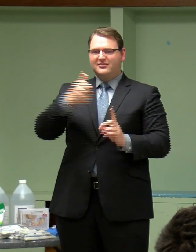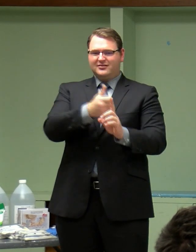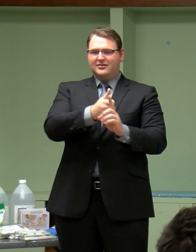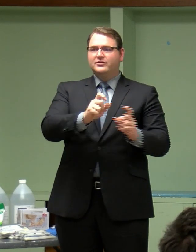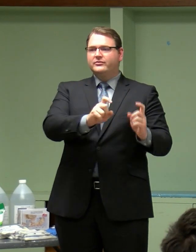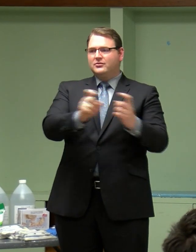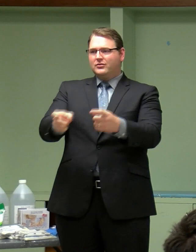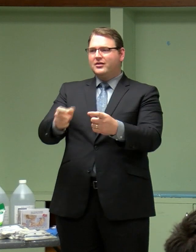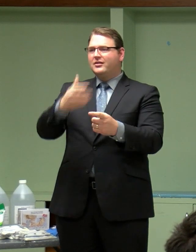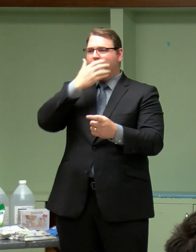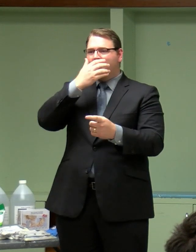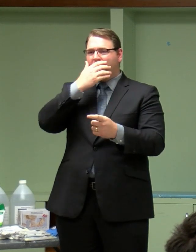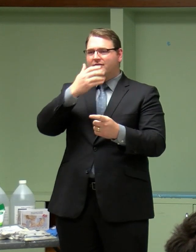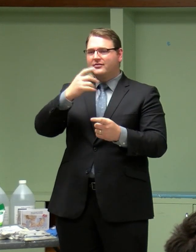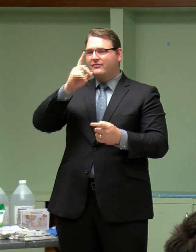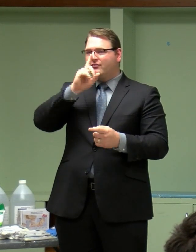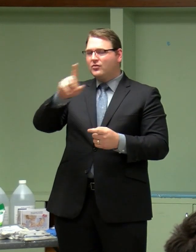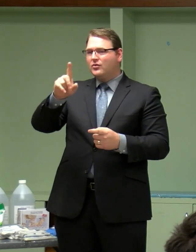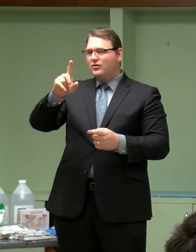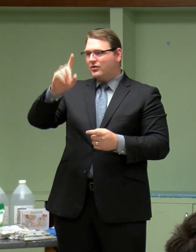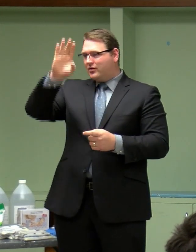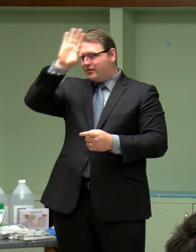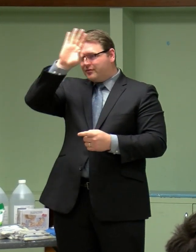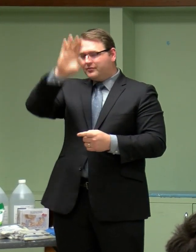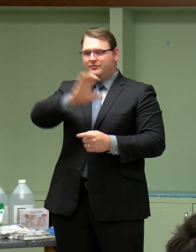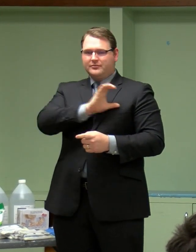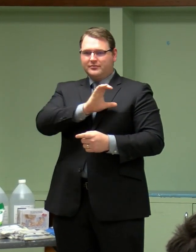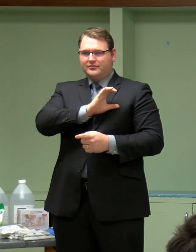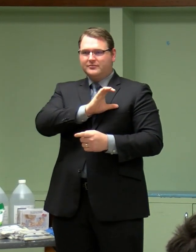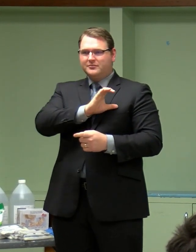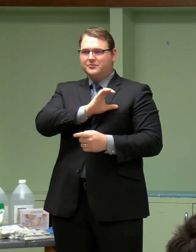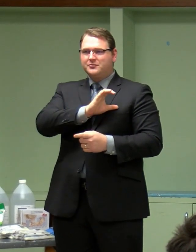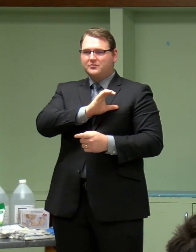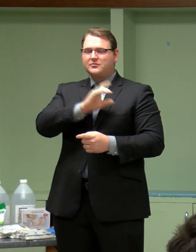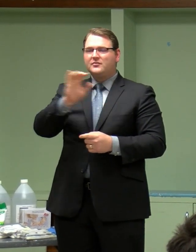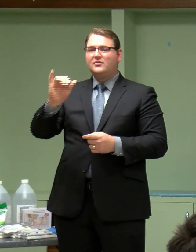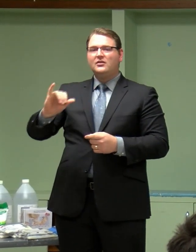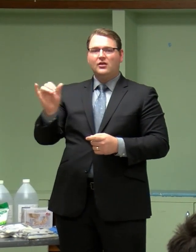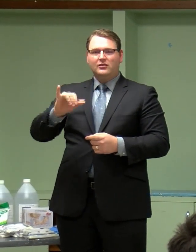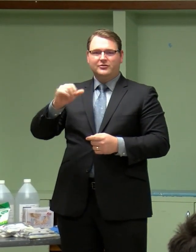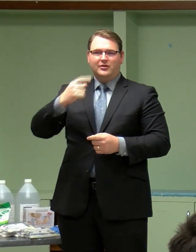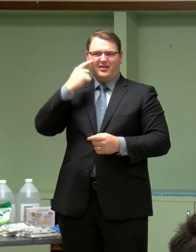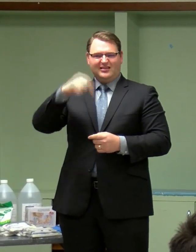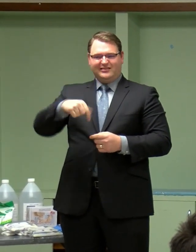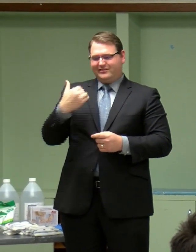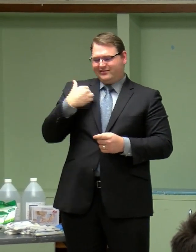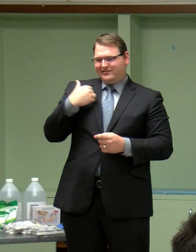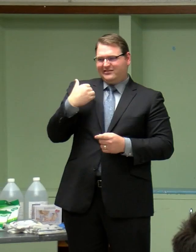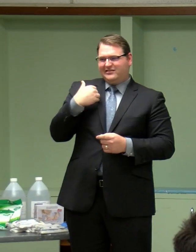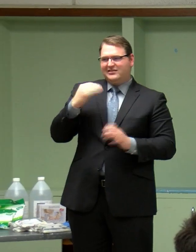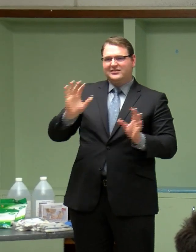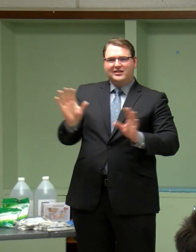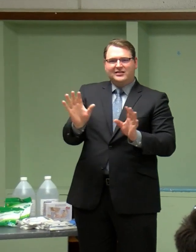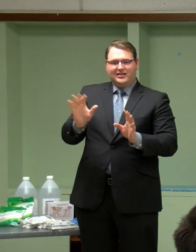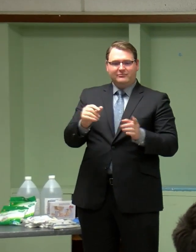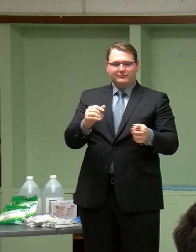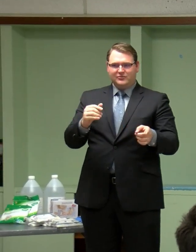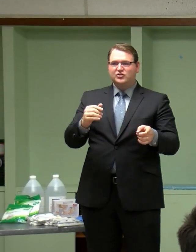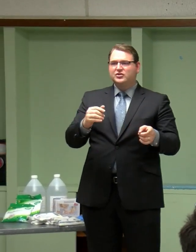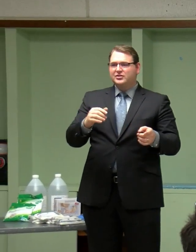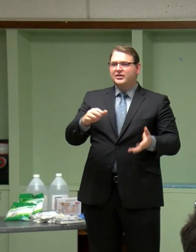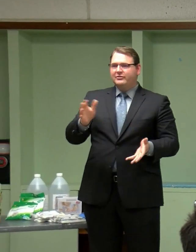to the Houston Fire and Houston Police Department. And also, I just think this past Sunday, had her own